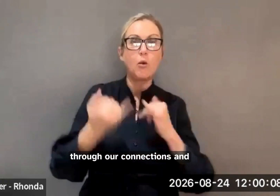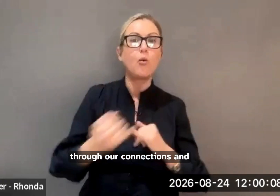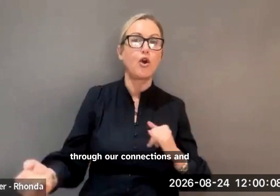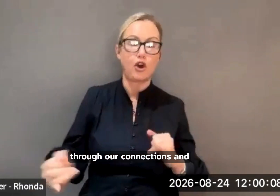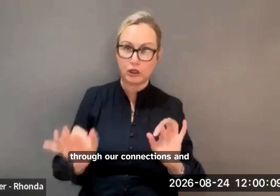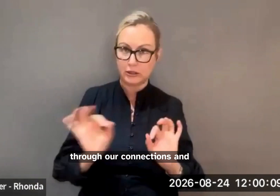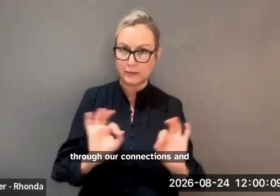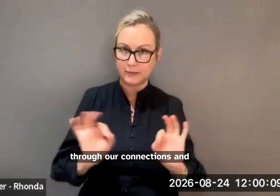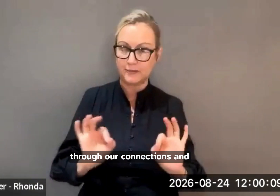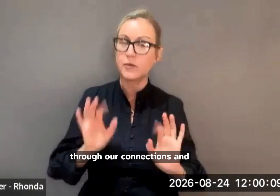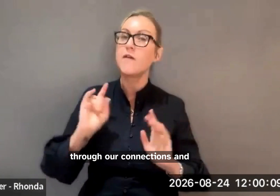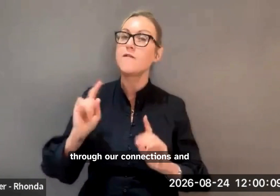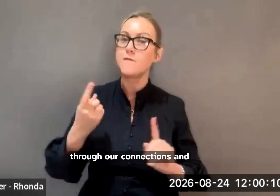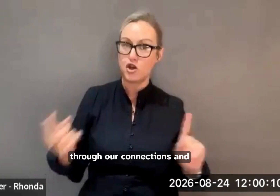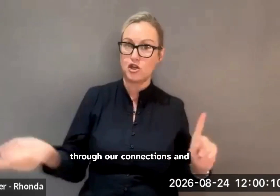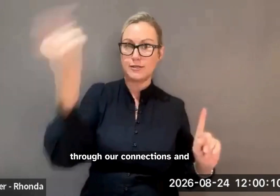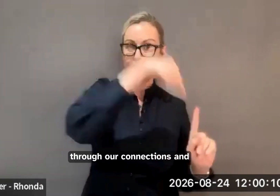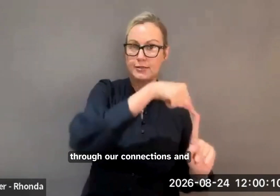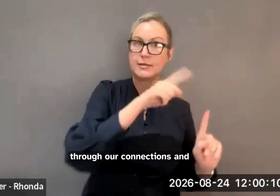And through our